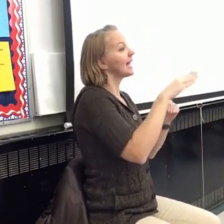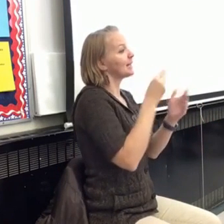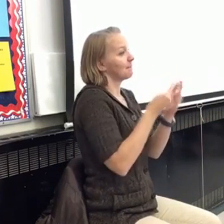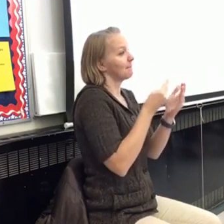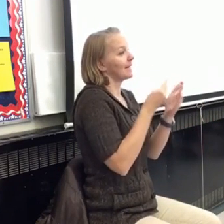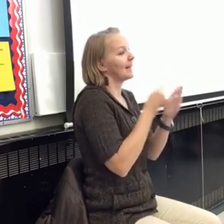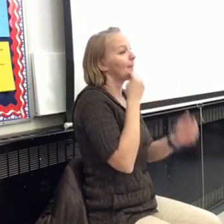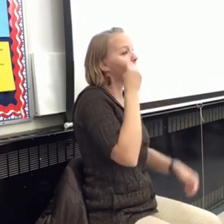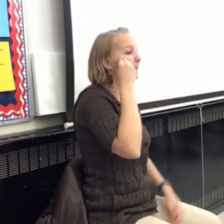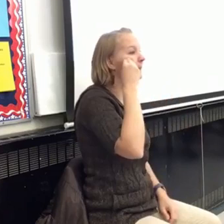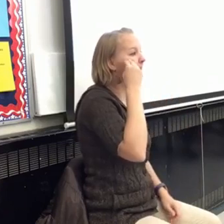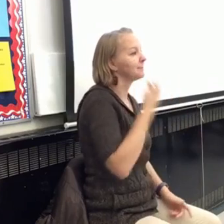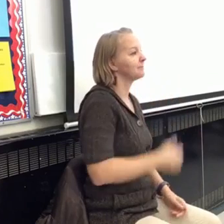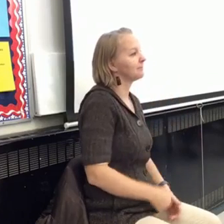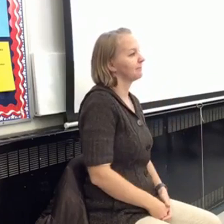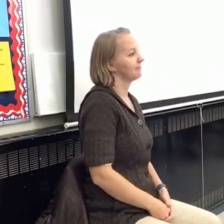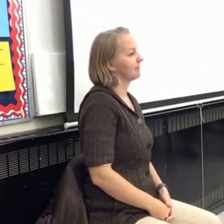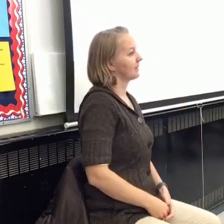money home.